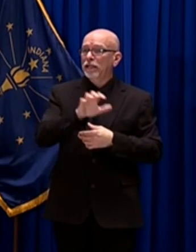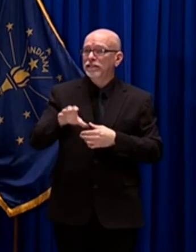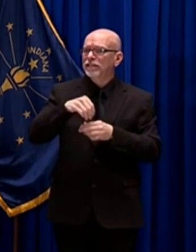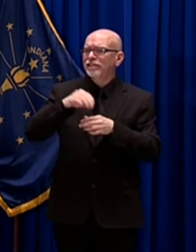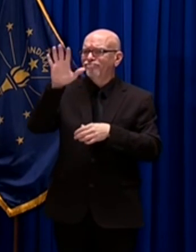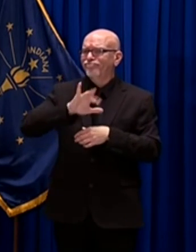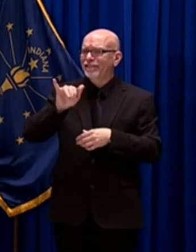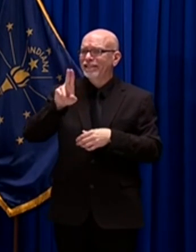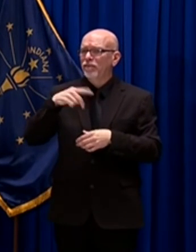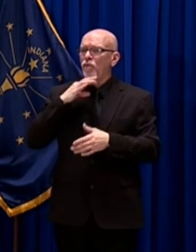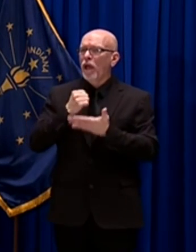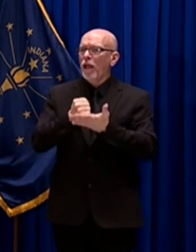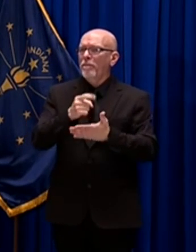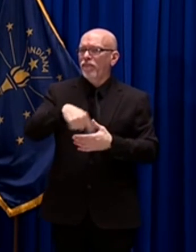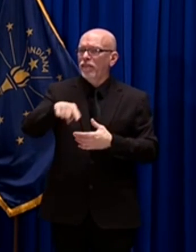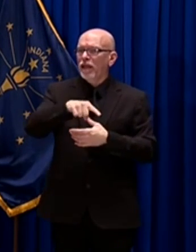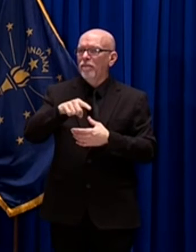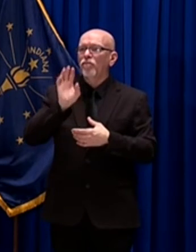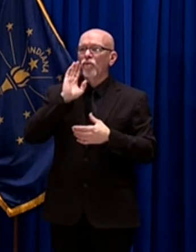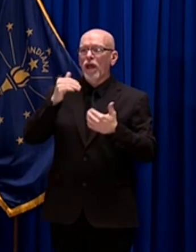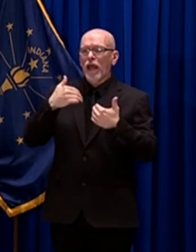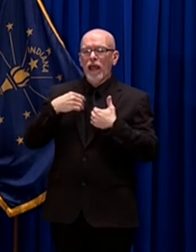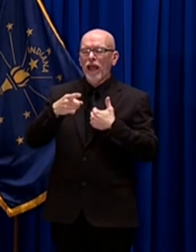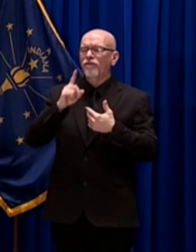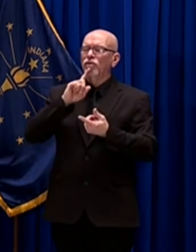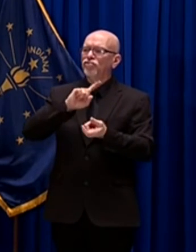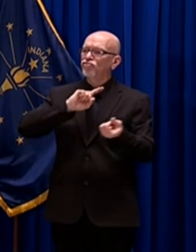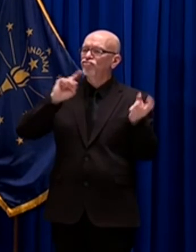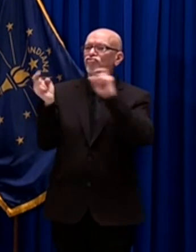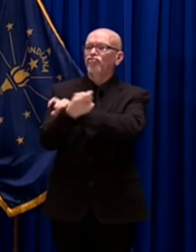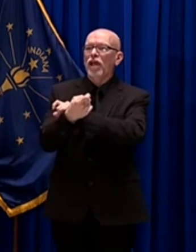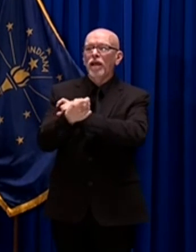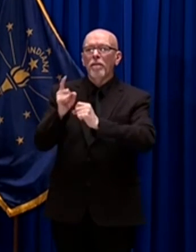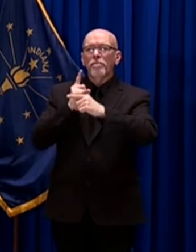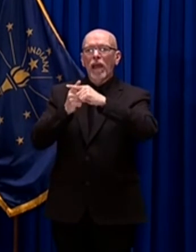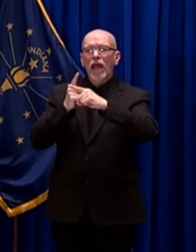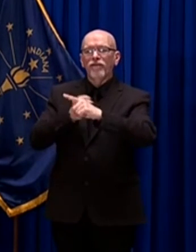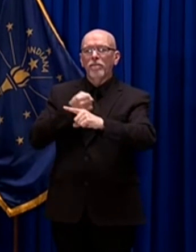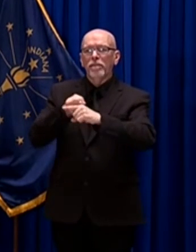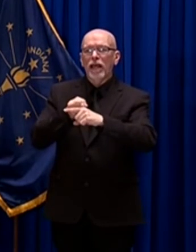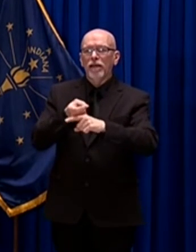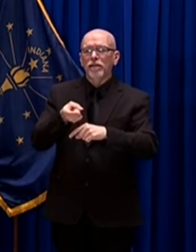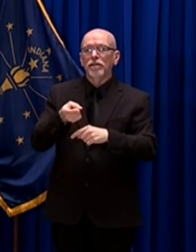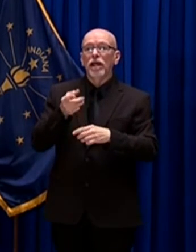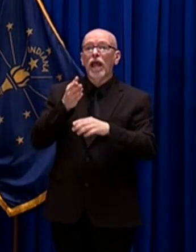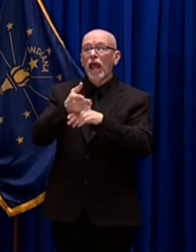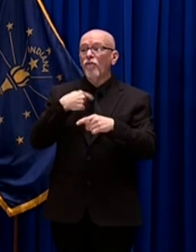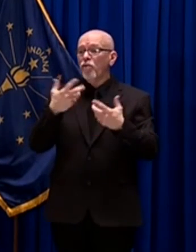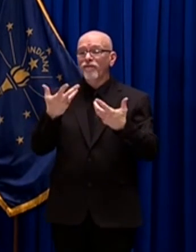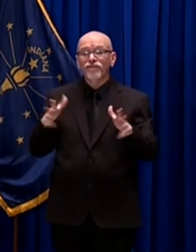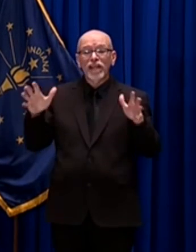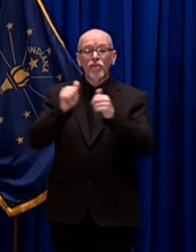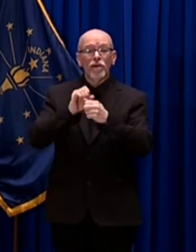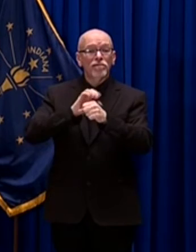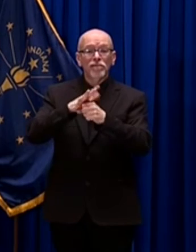Indiana. This is going to have a transformational, positive impact even when we get to the other side of